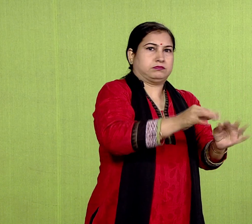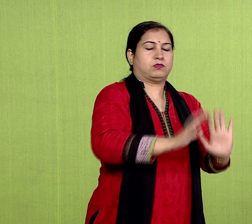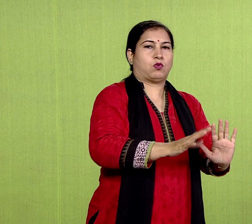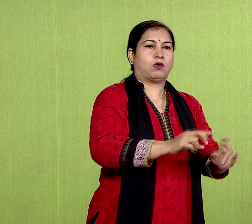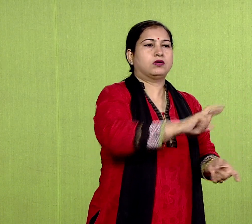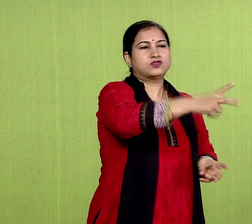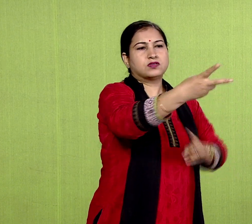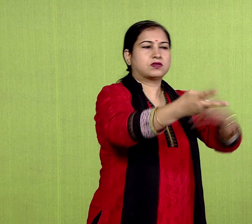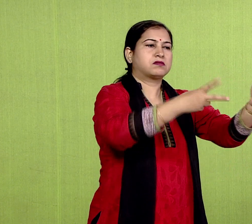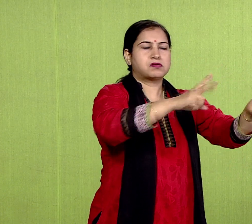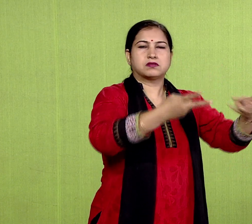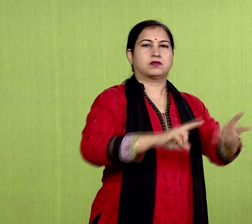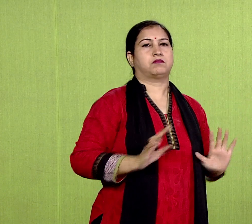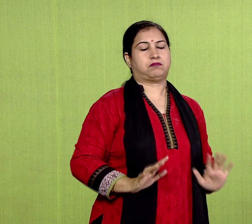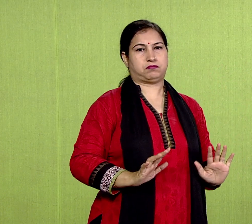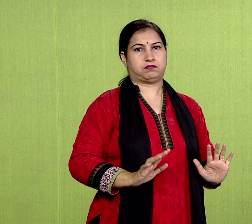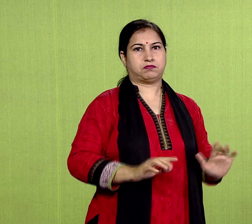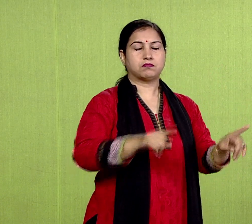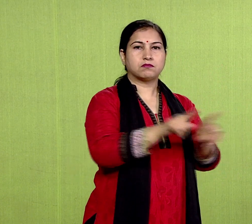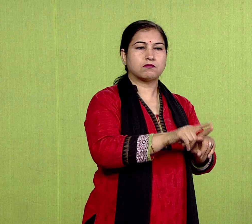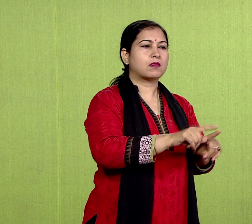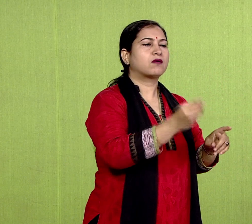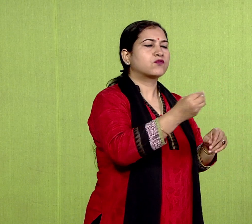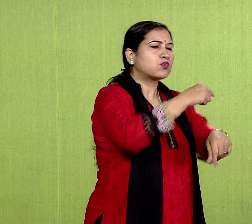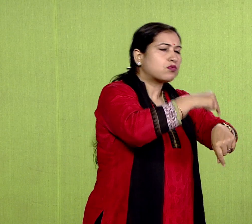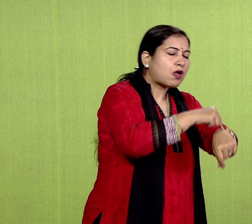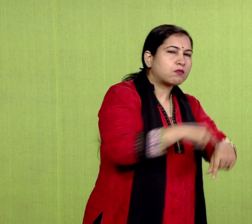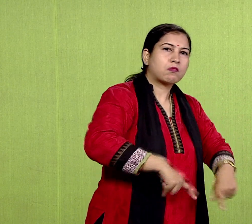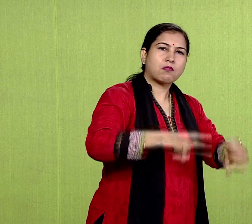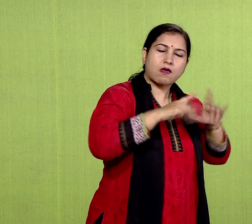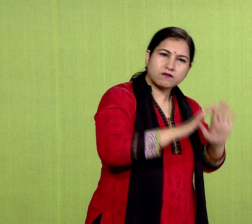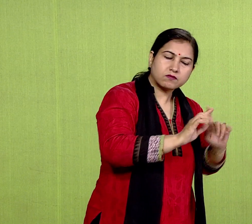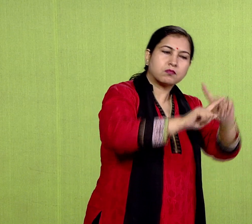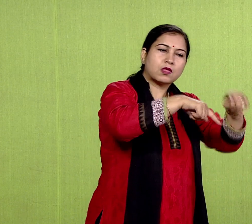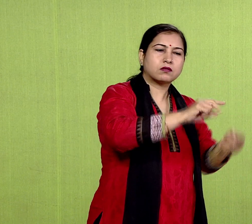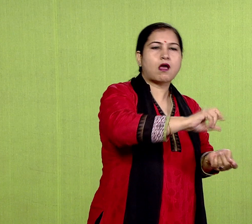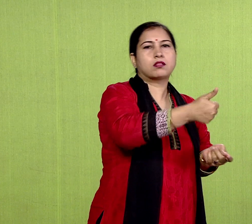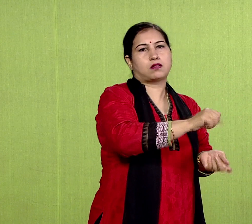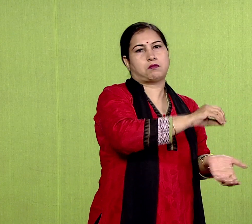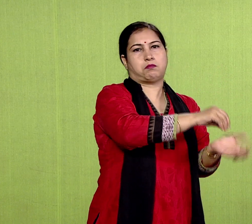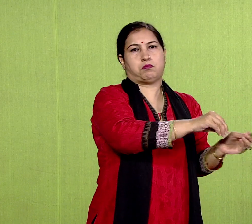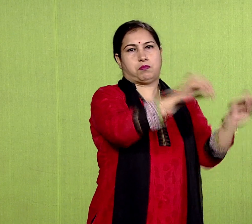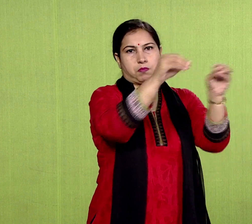They did not stay at one place for a long time and kept moving from one place to the other.